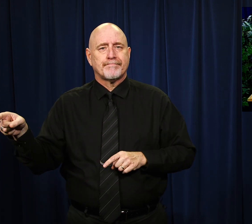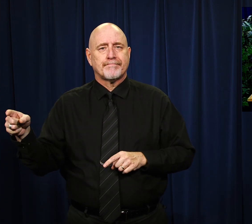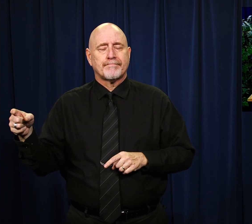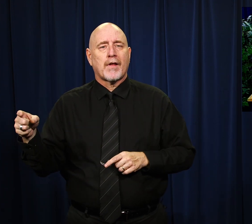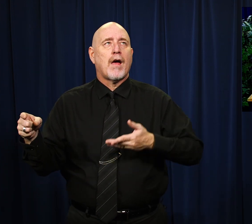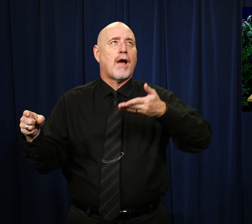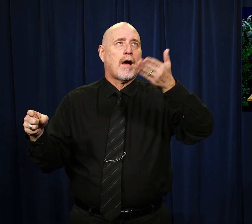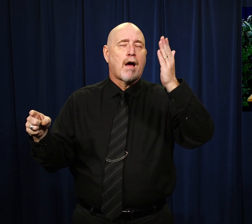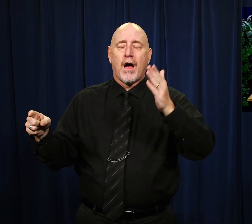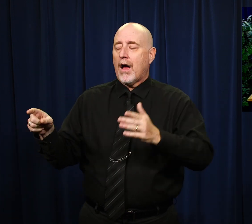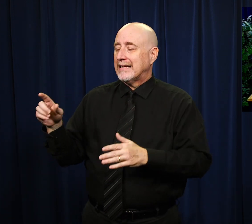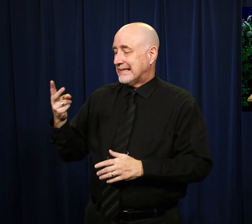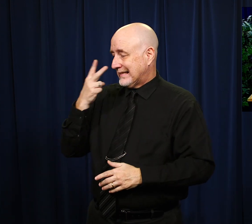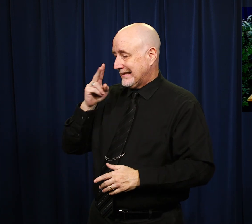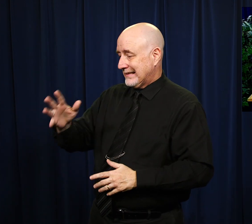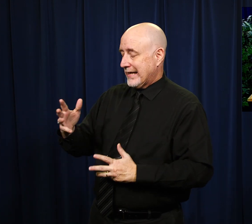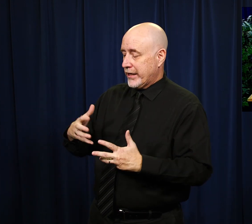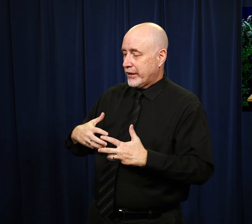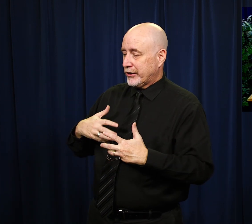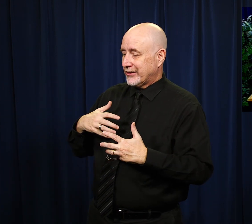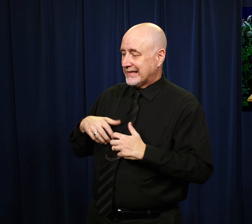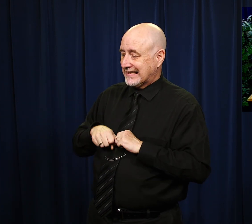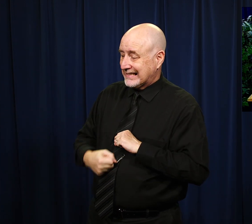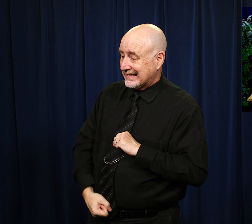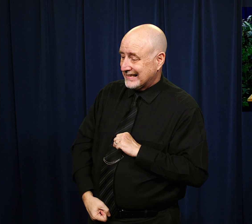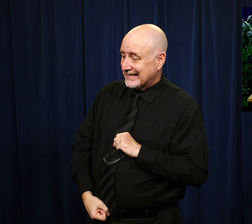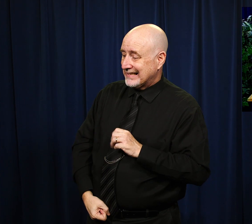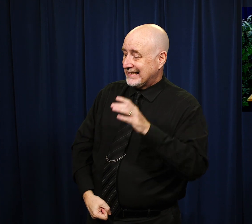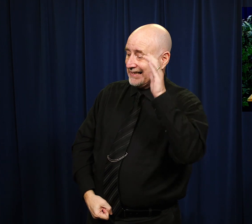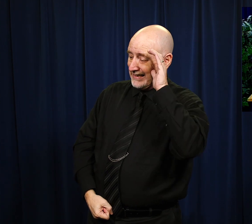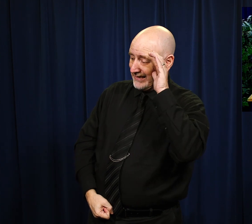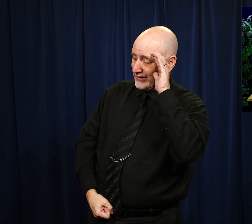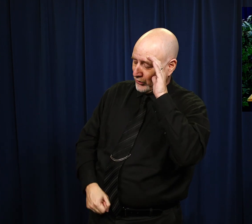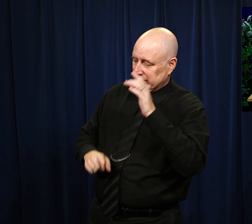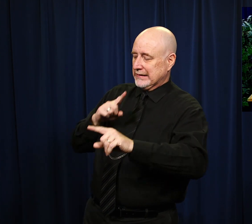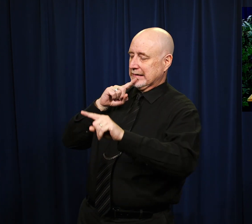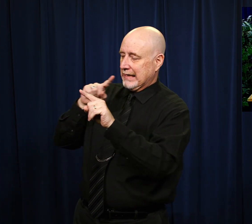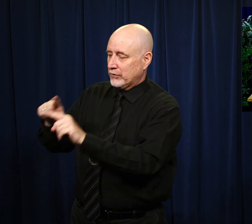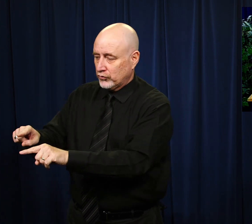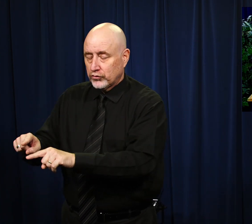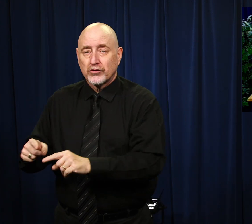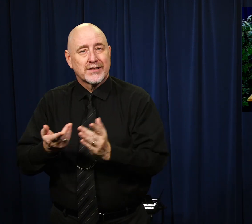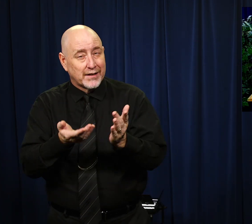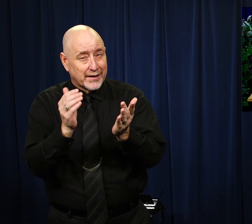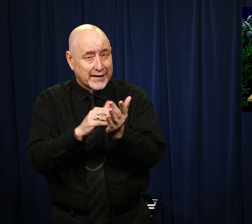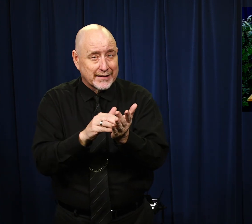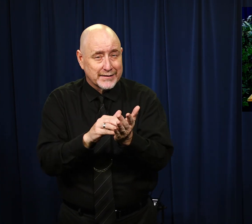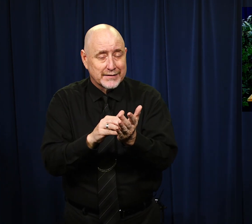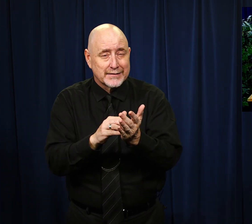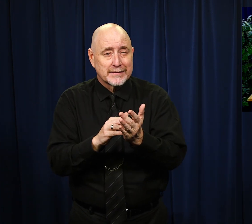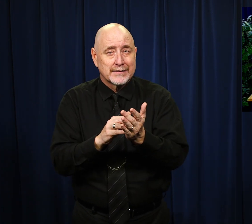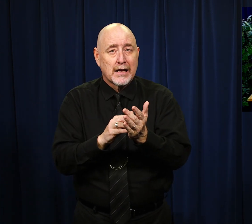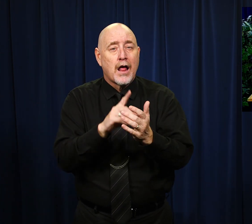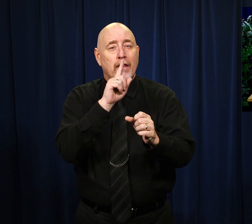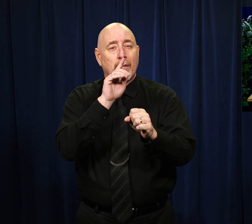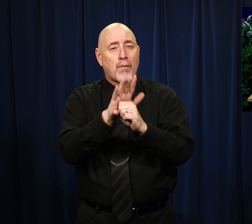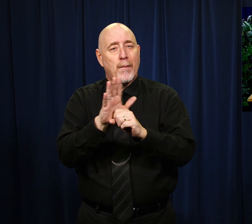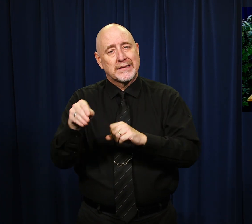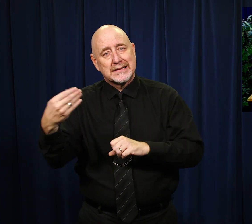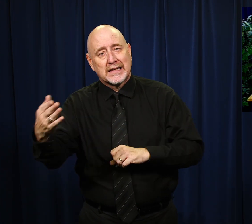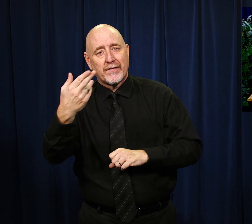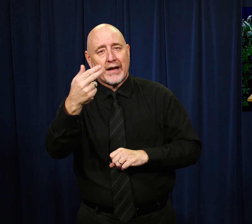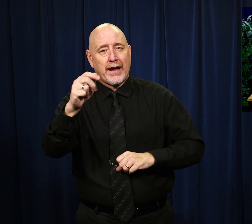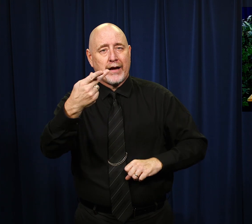And God answers their grief. He hears them. And again now, the promise is given